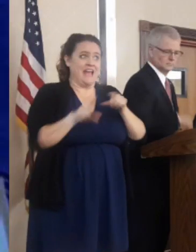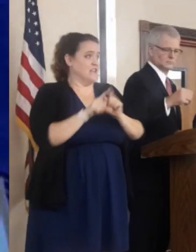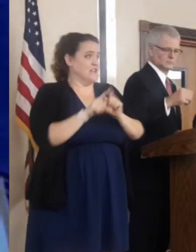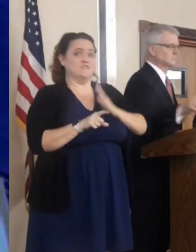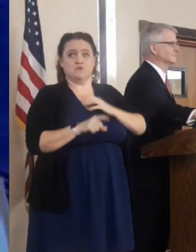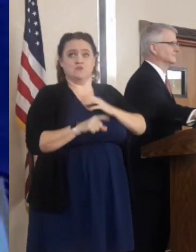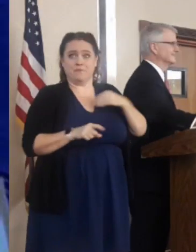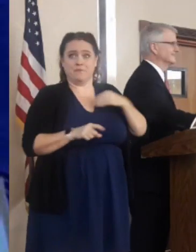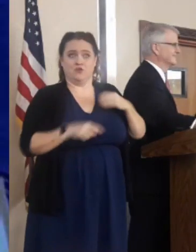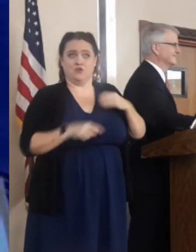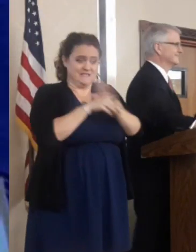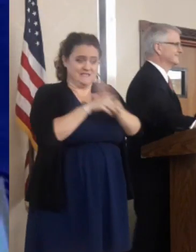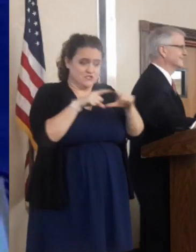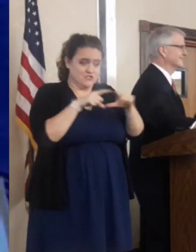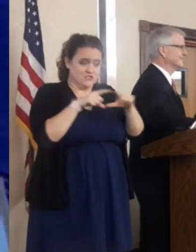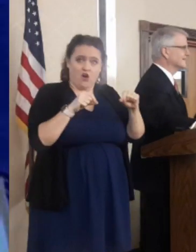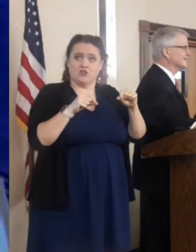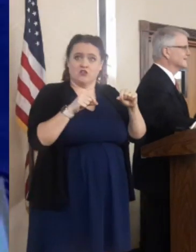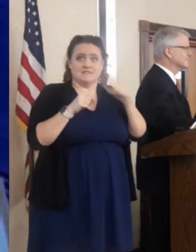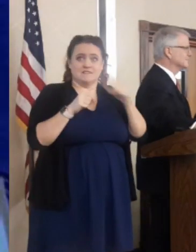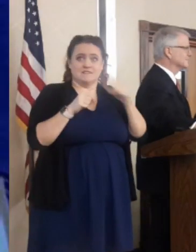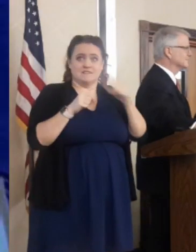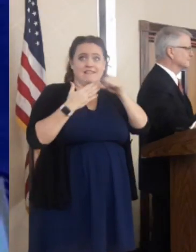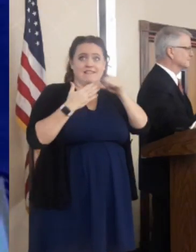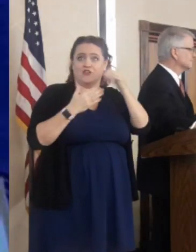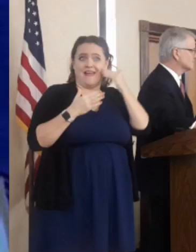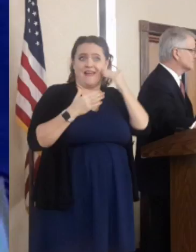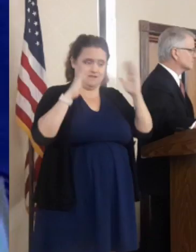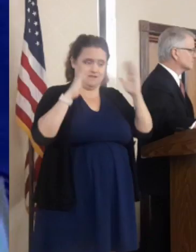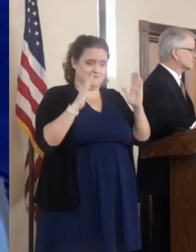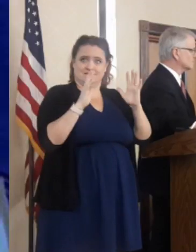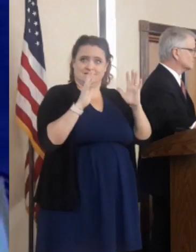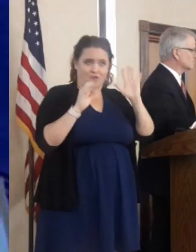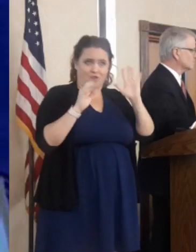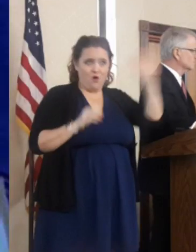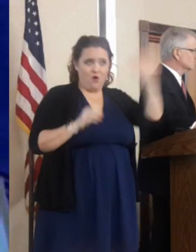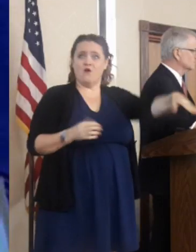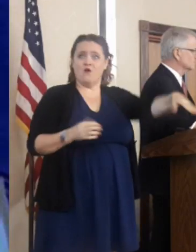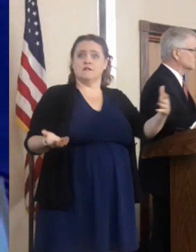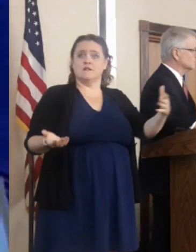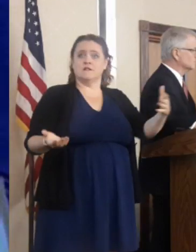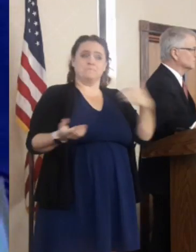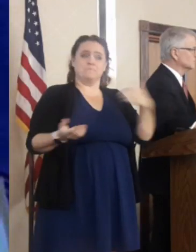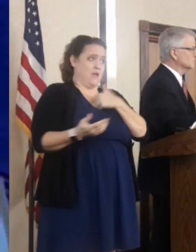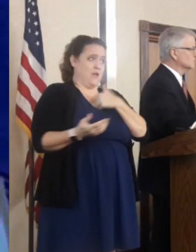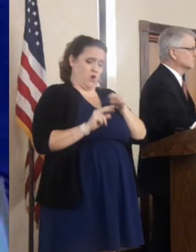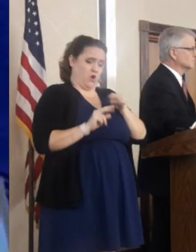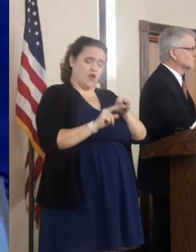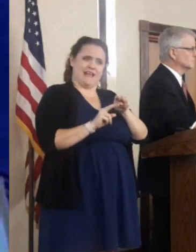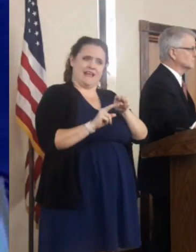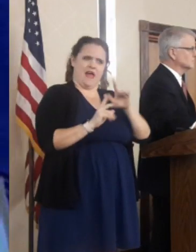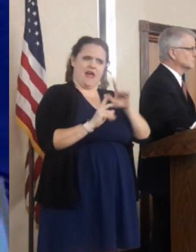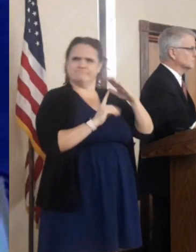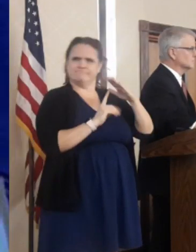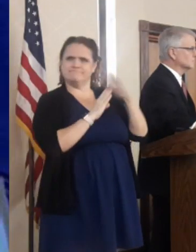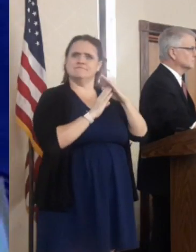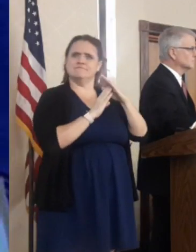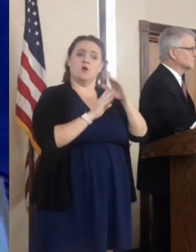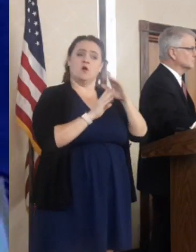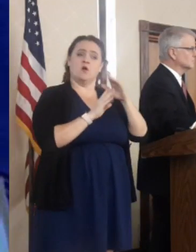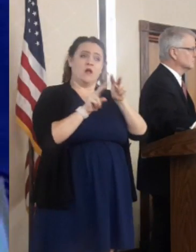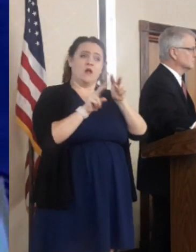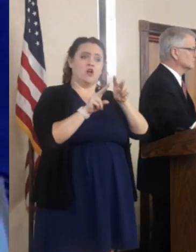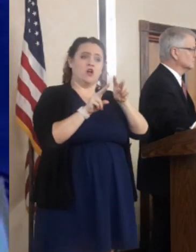9 yards. And to me, we're looking at the cream of the crop when you look at the activists in